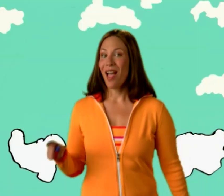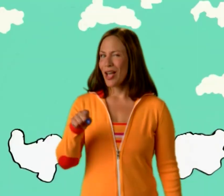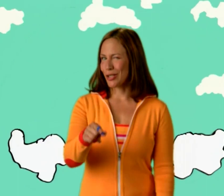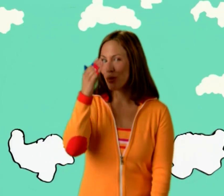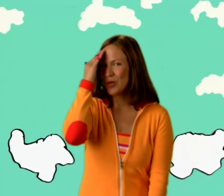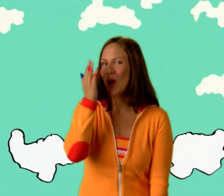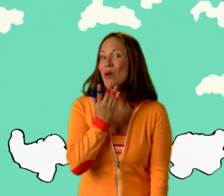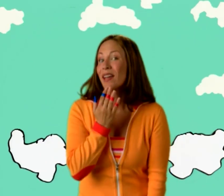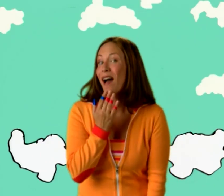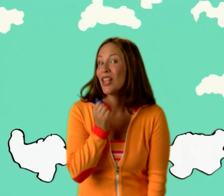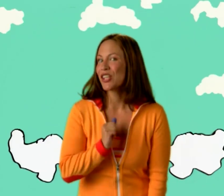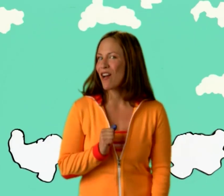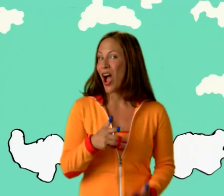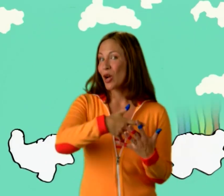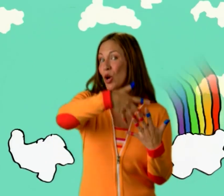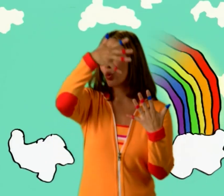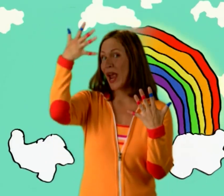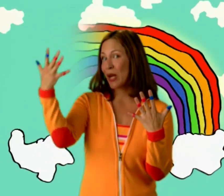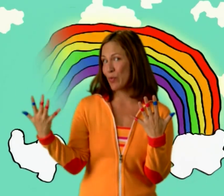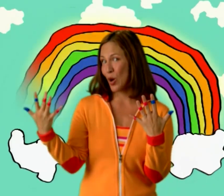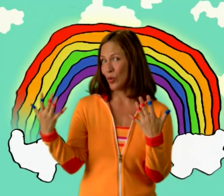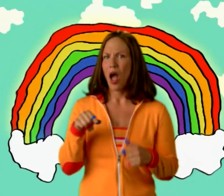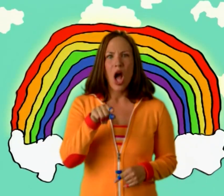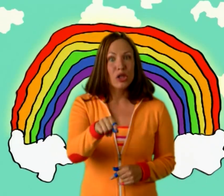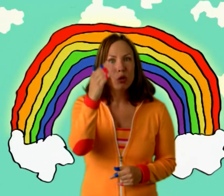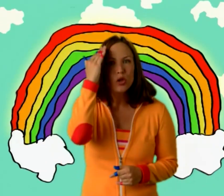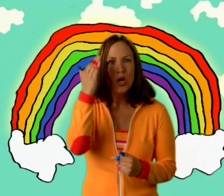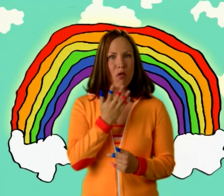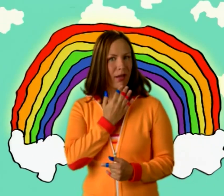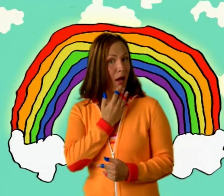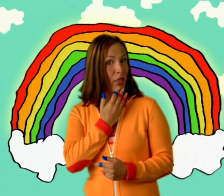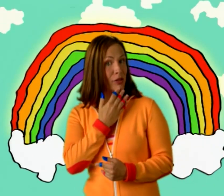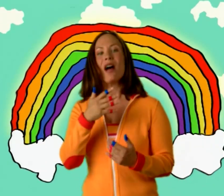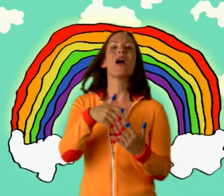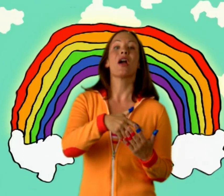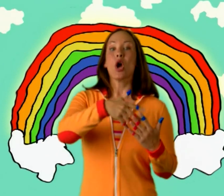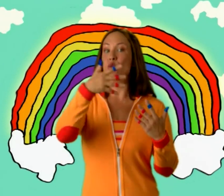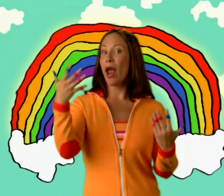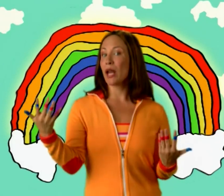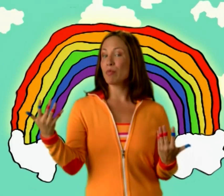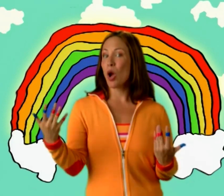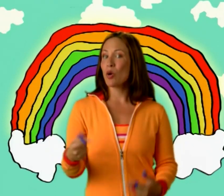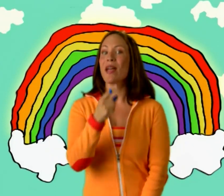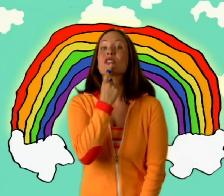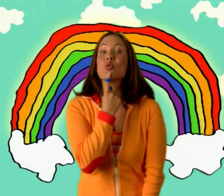Do you know the colors of our rainbow? Do you know the colors of our rainbow? There's